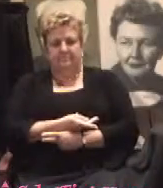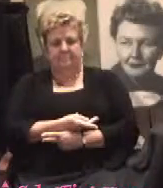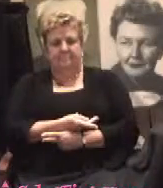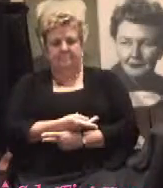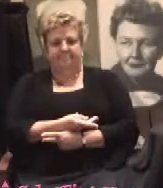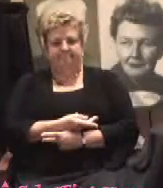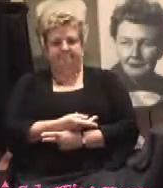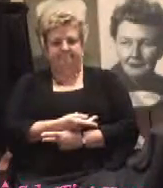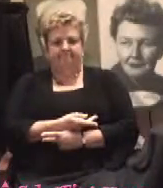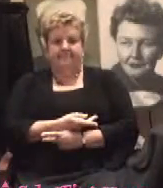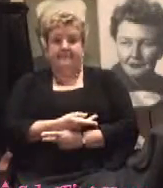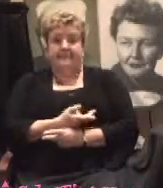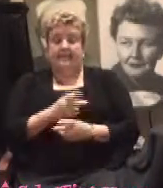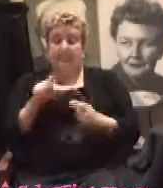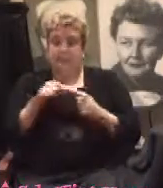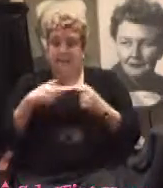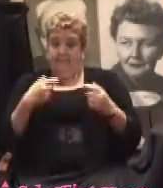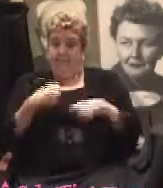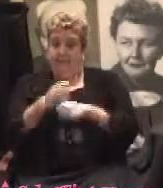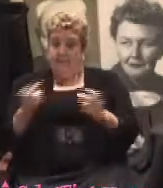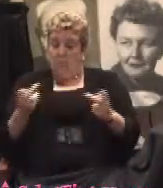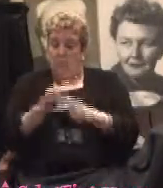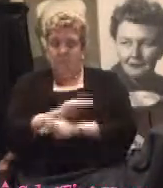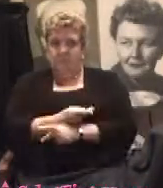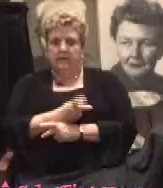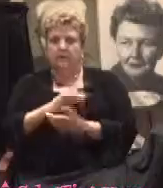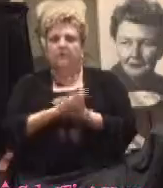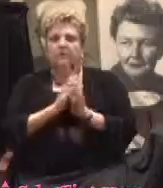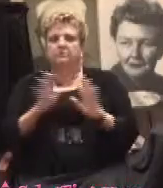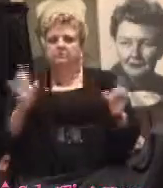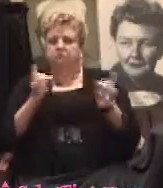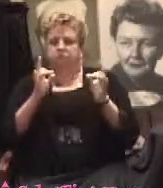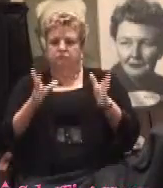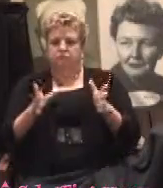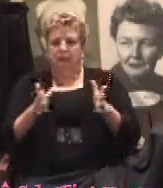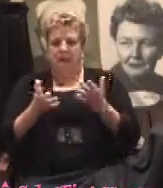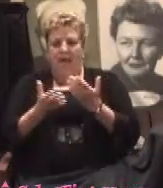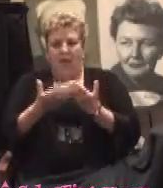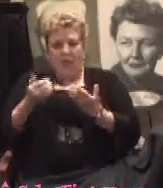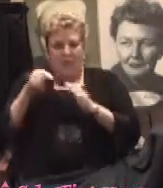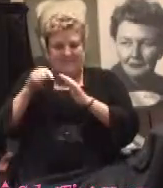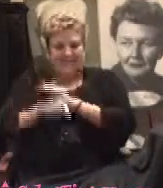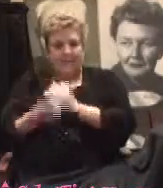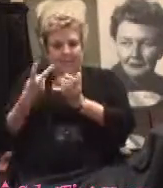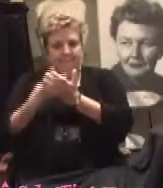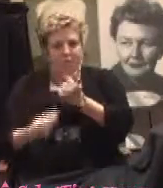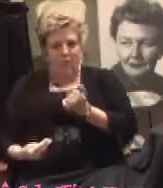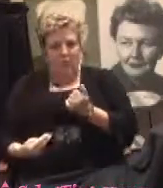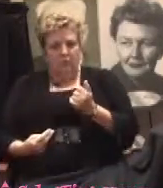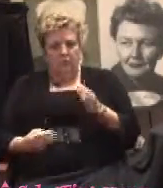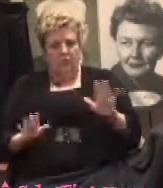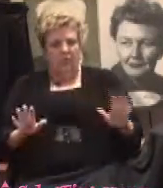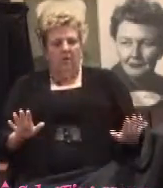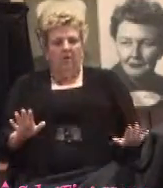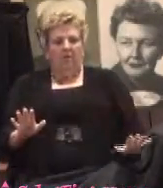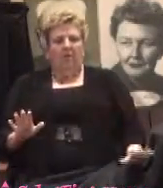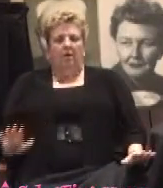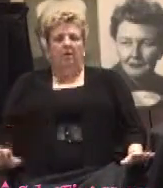go really badly. I'd almost killed them. That didn't even register to me. And I think that was a